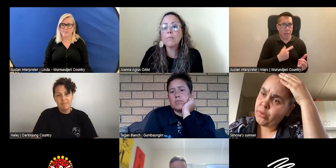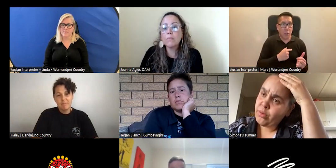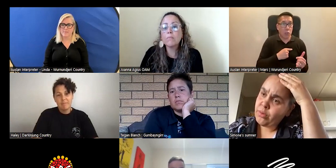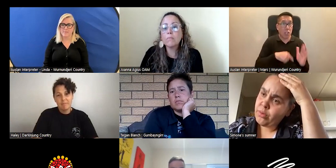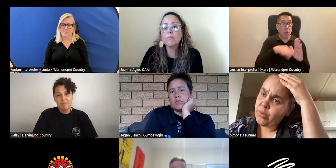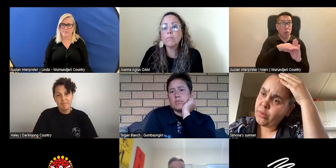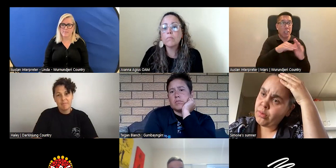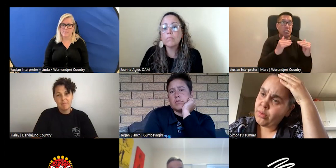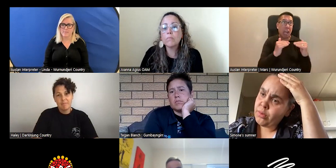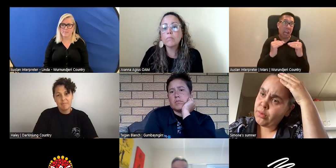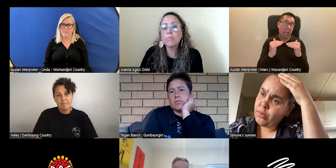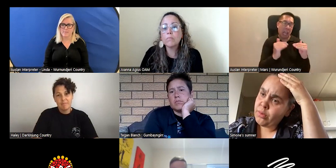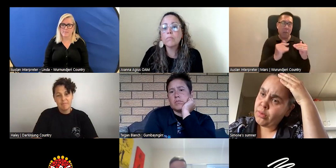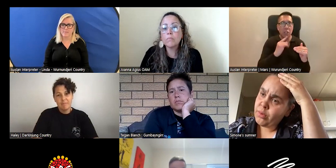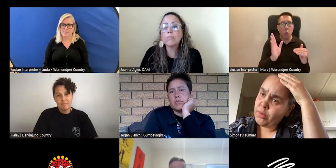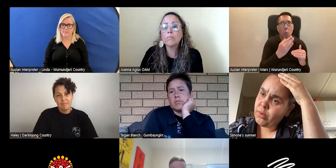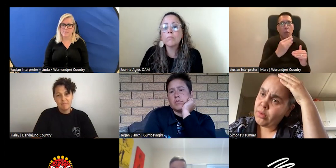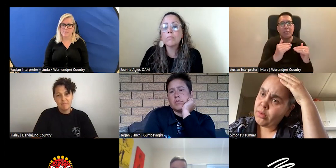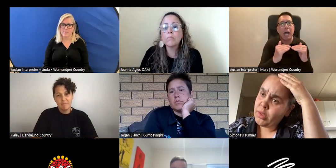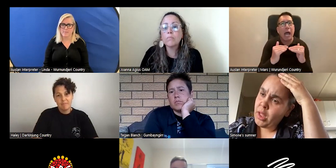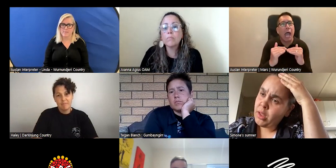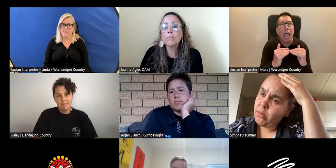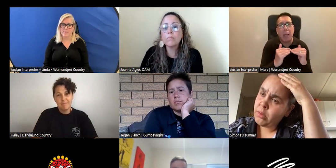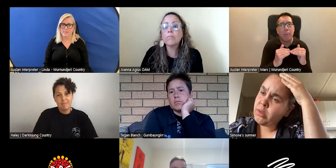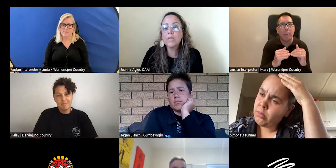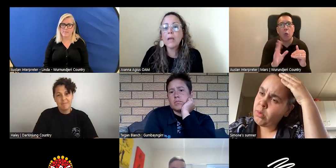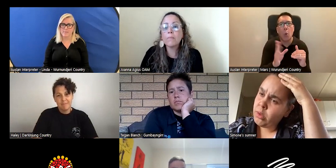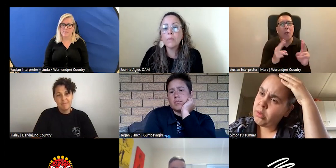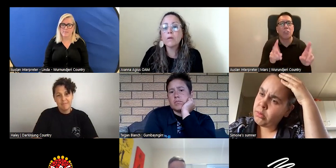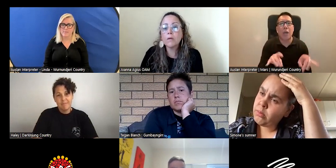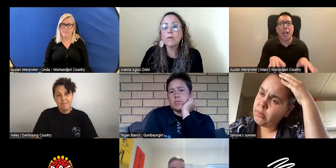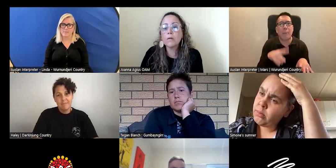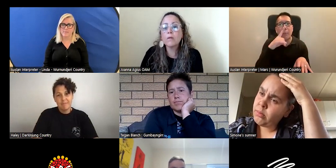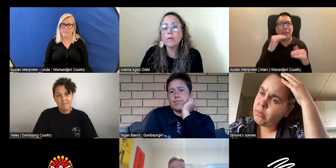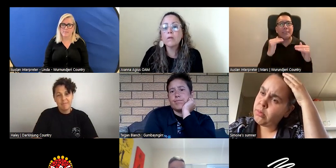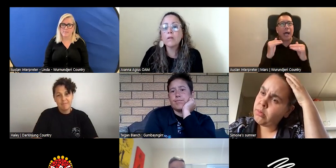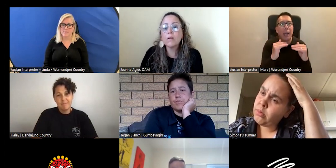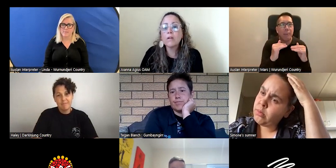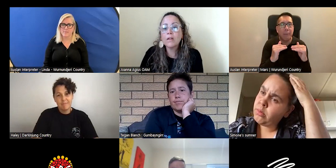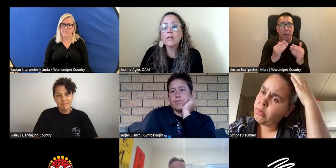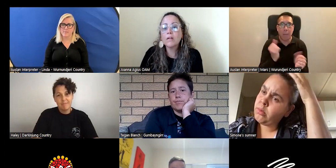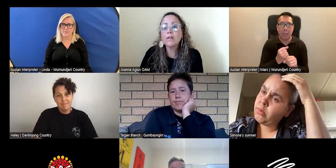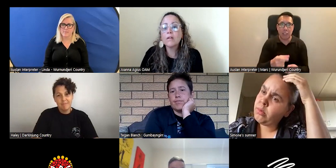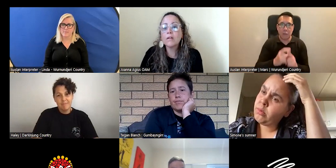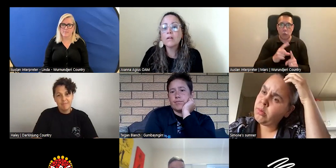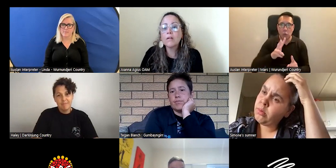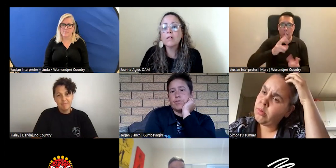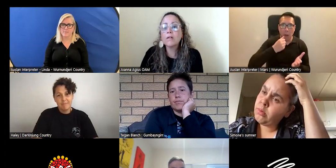general, because they say that you're all the same, it makes it hard to apply or to